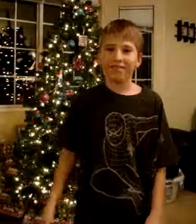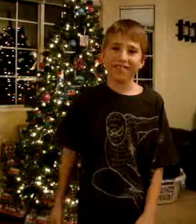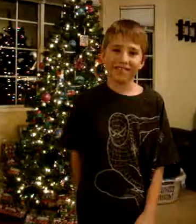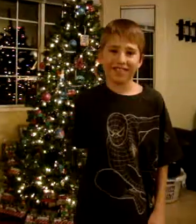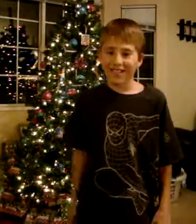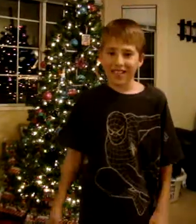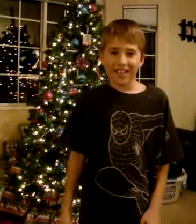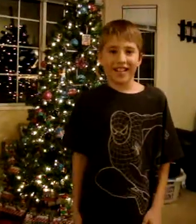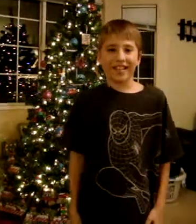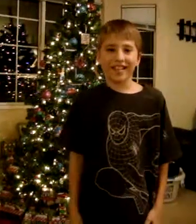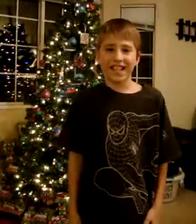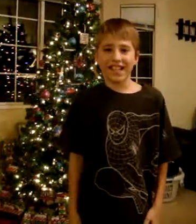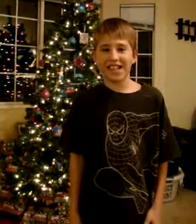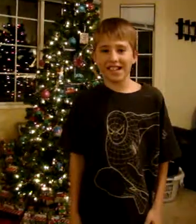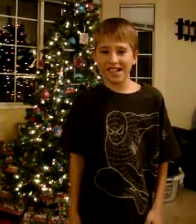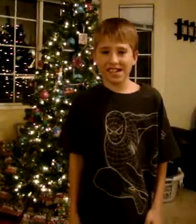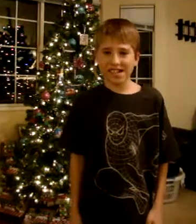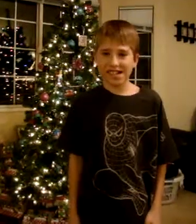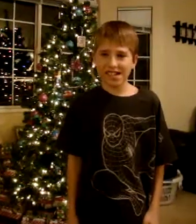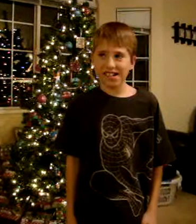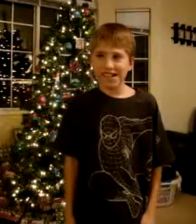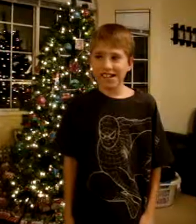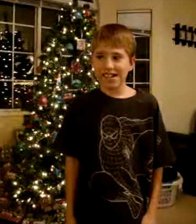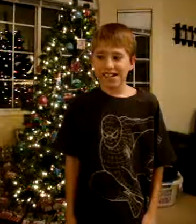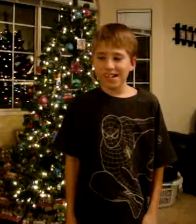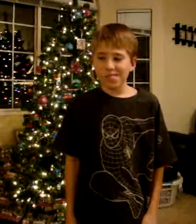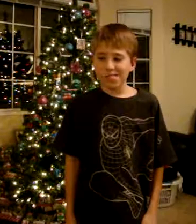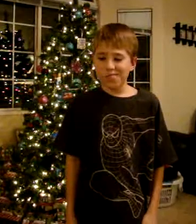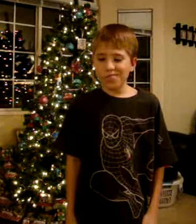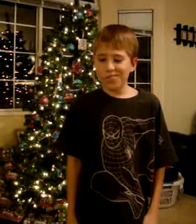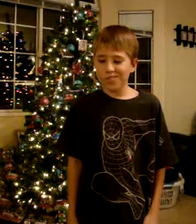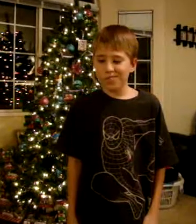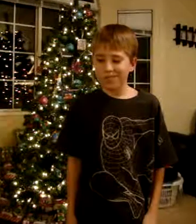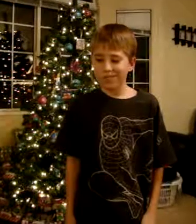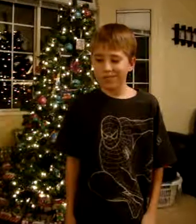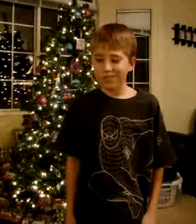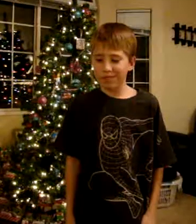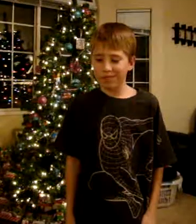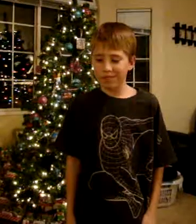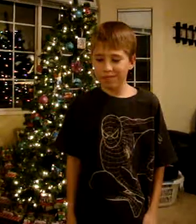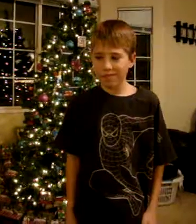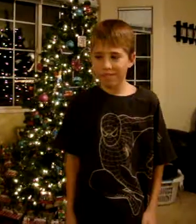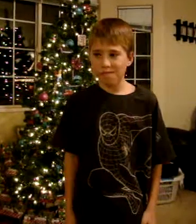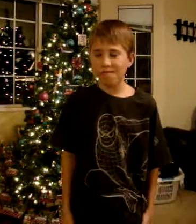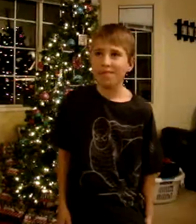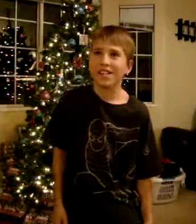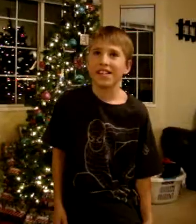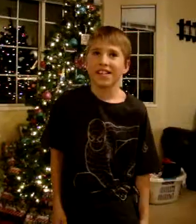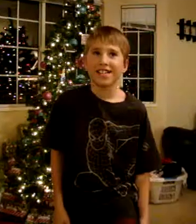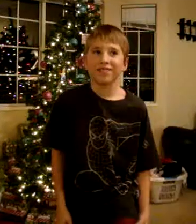Very good. Can you think of any other words I'm missing? The simple ones anyway. Did I